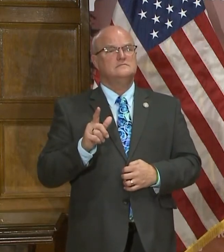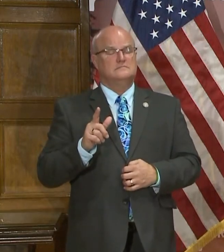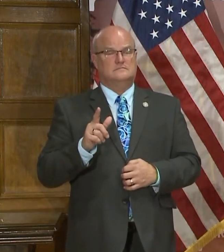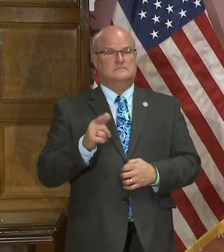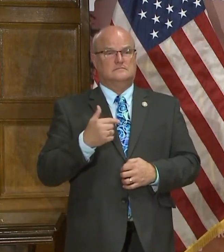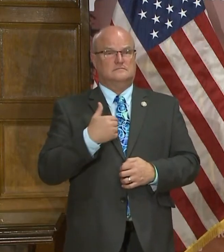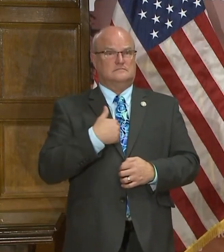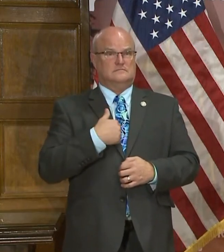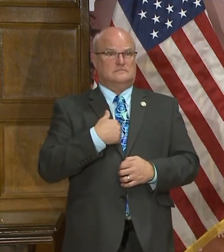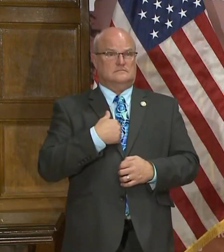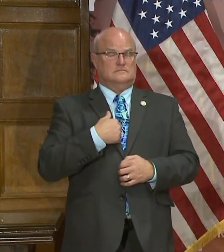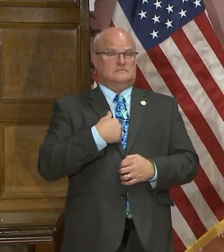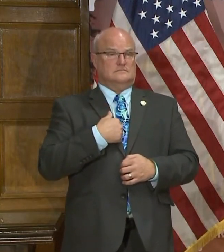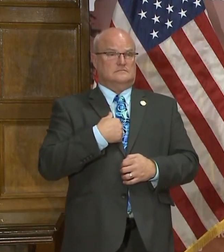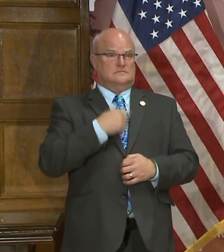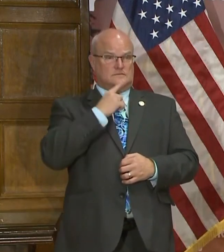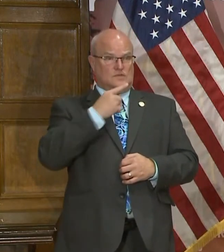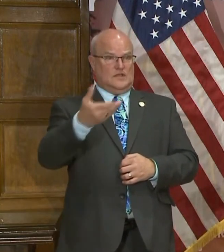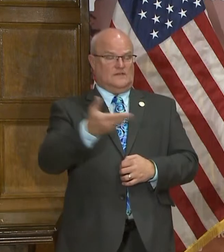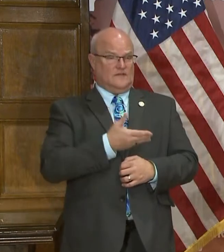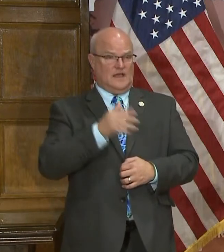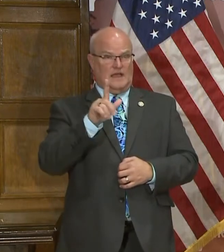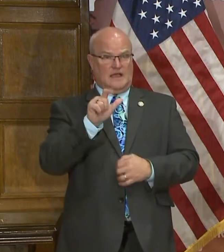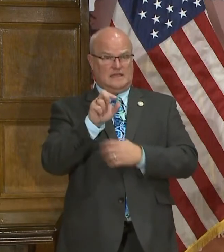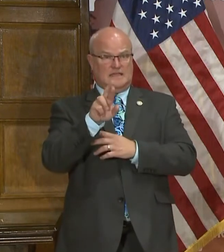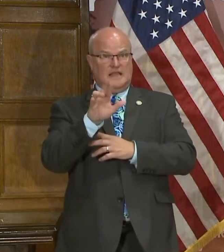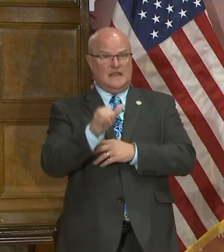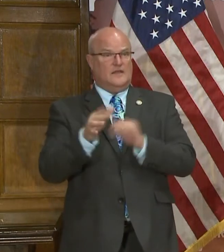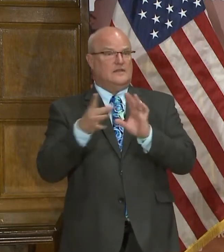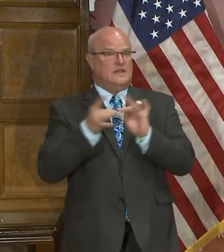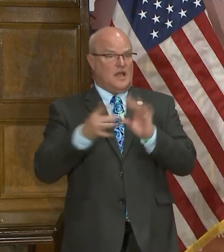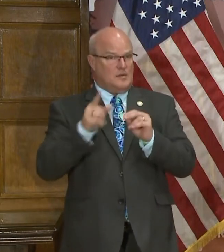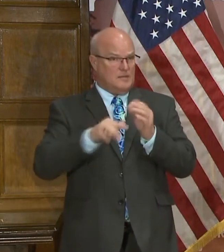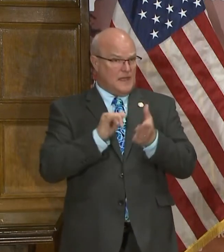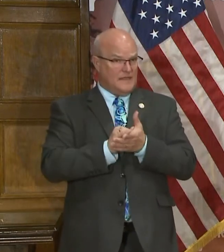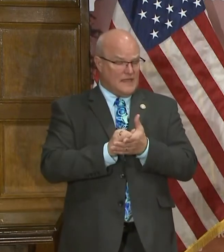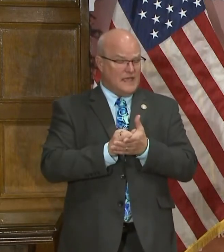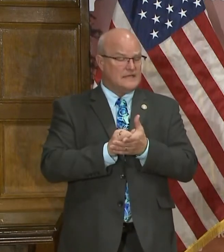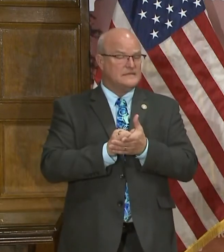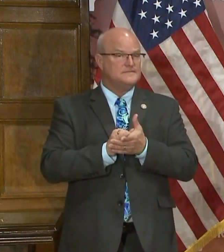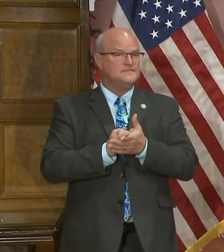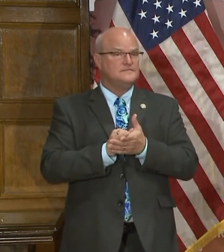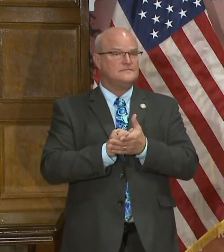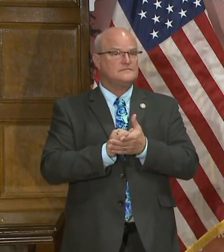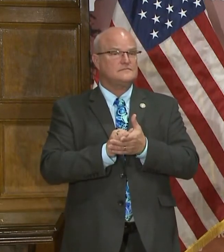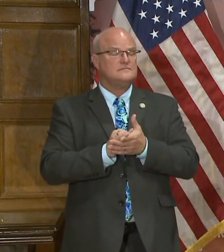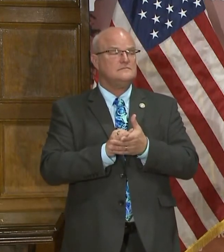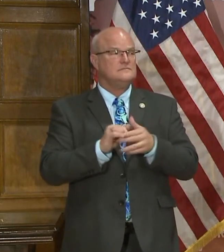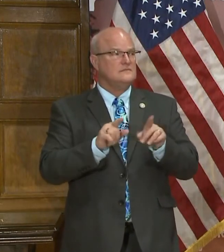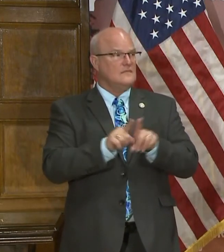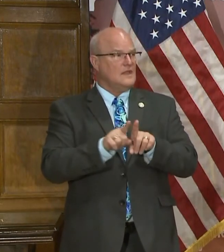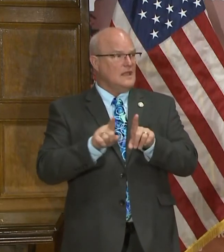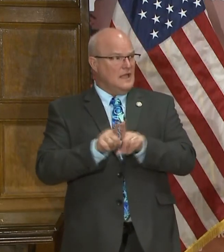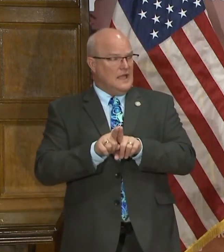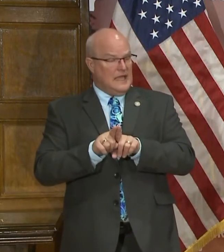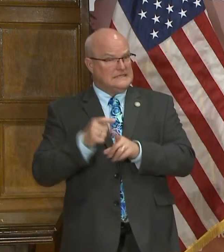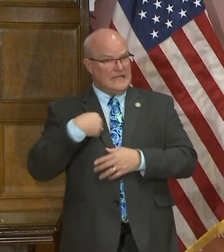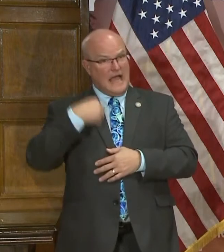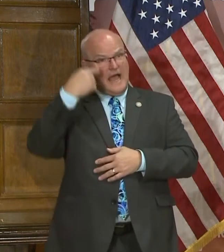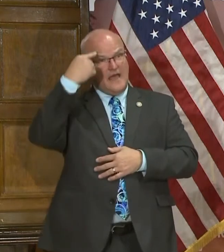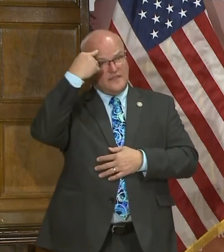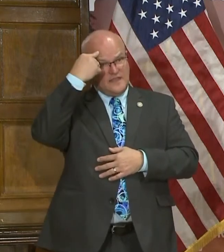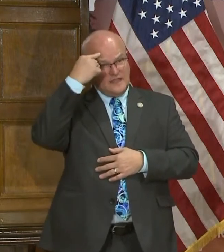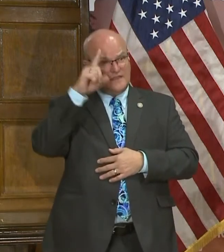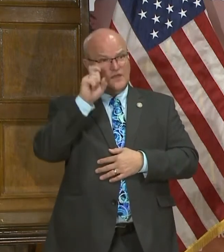I will certainly invite Larry to comment on that. As I think